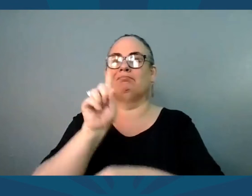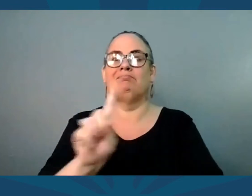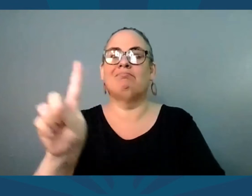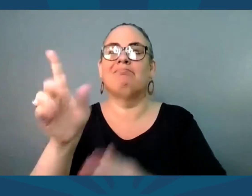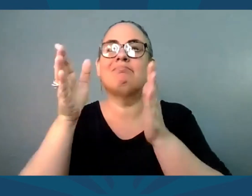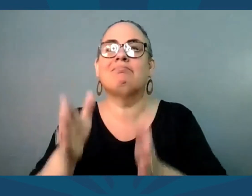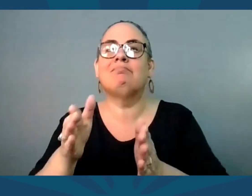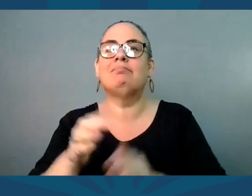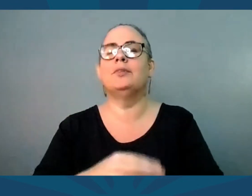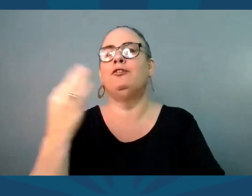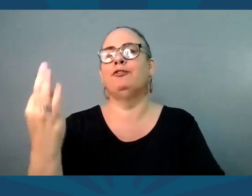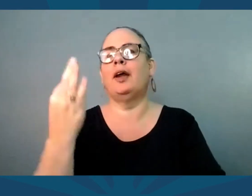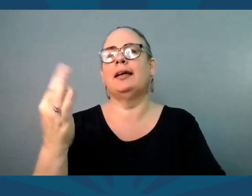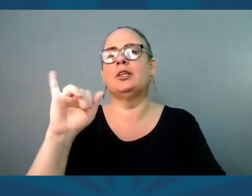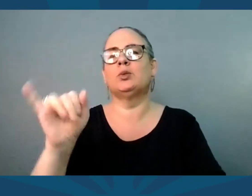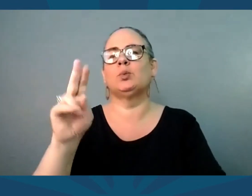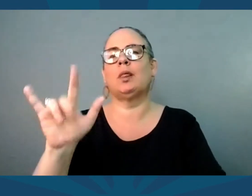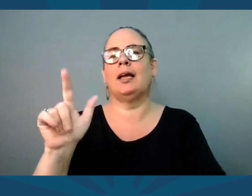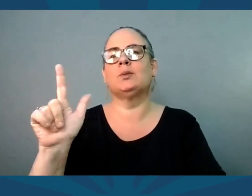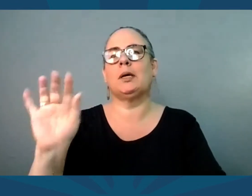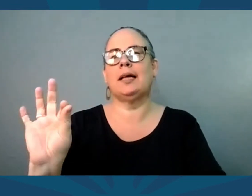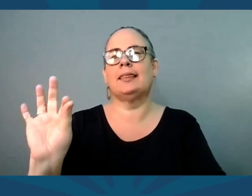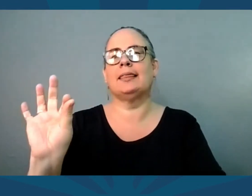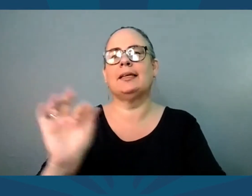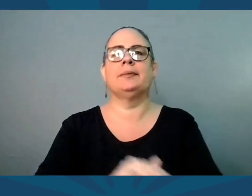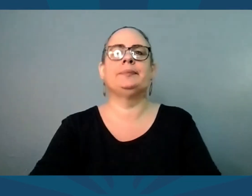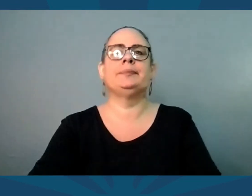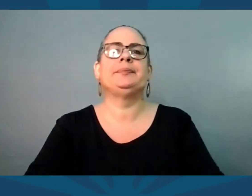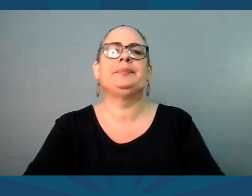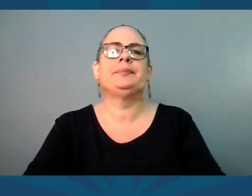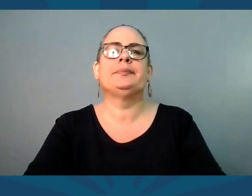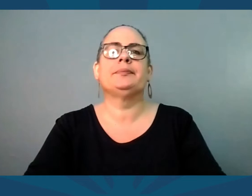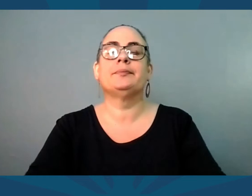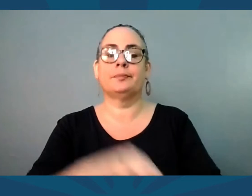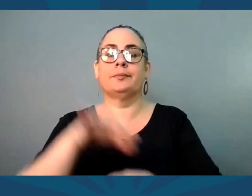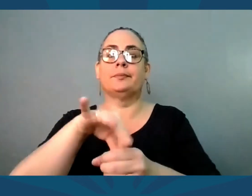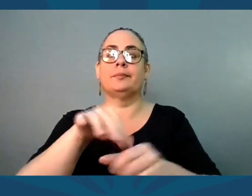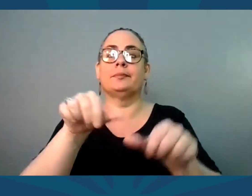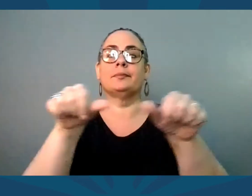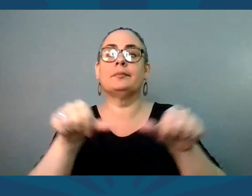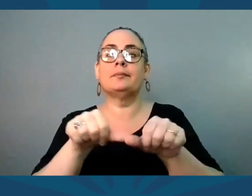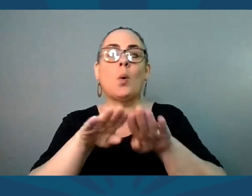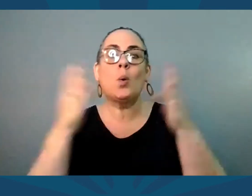Last day to vote early in person, Friday, July 29th.